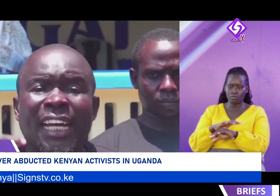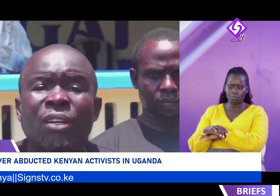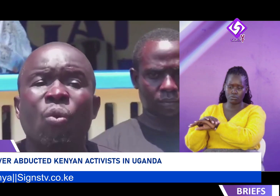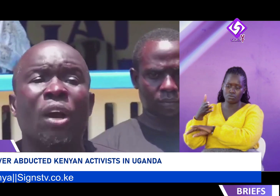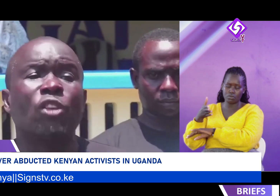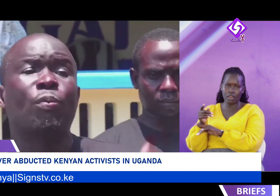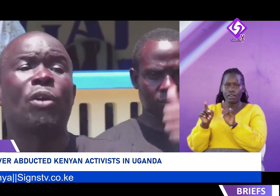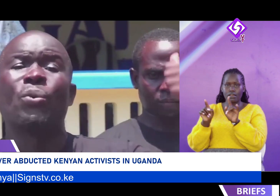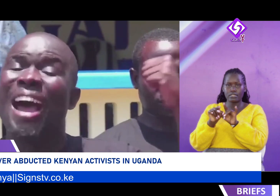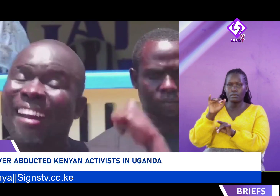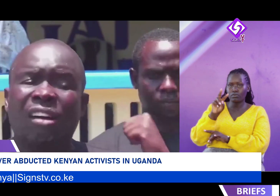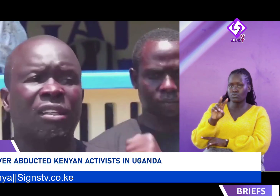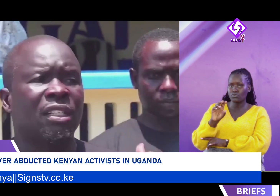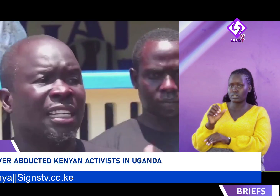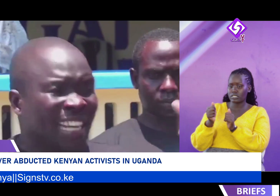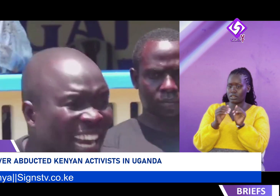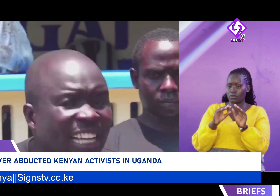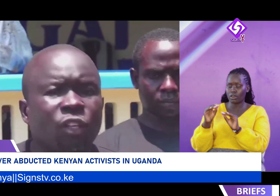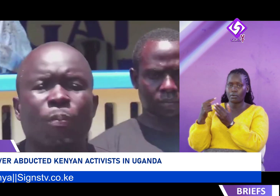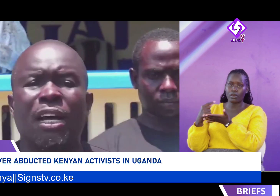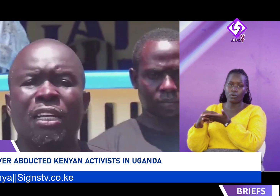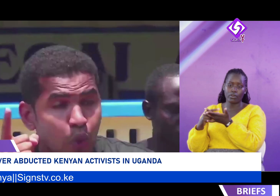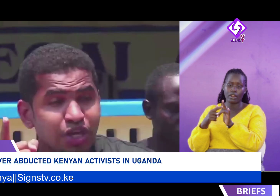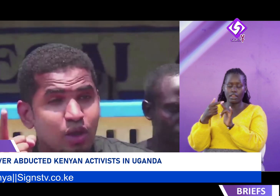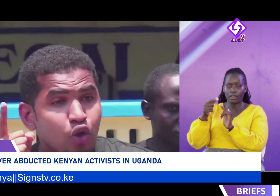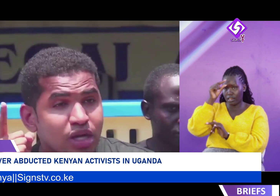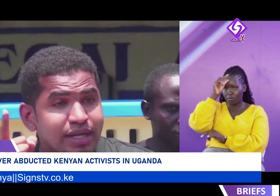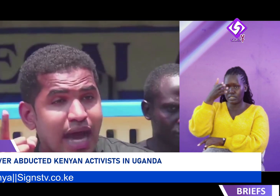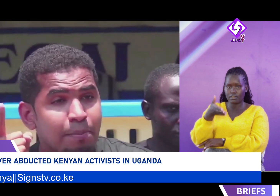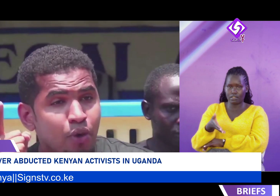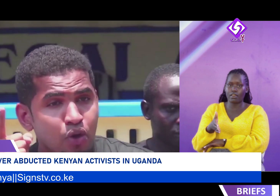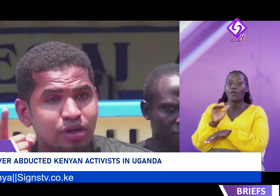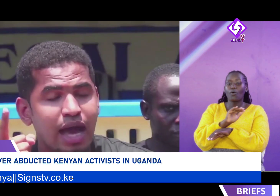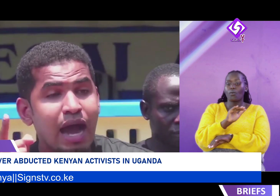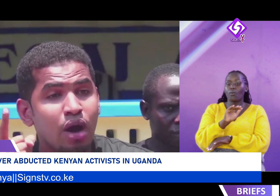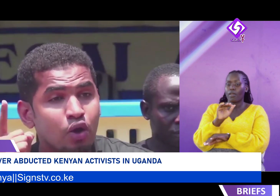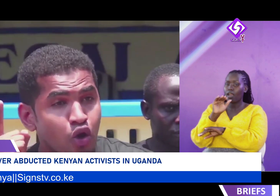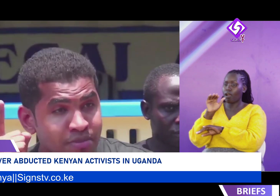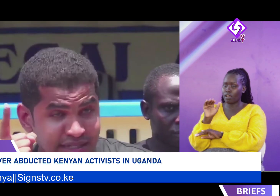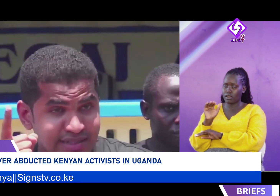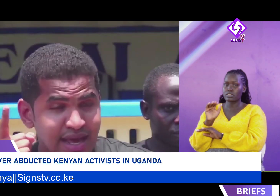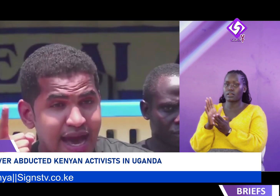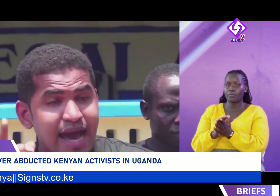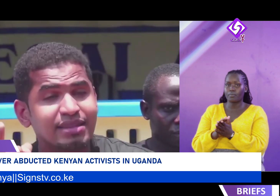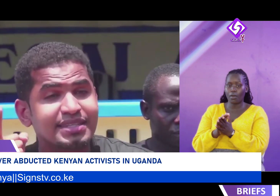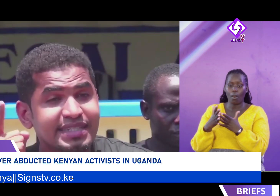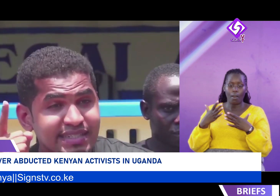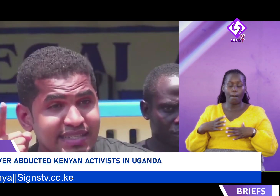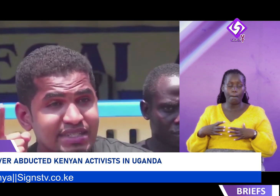2010, Wakenya wakipelekwa Uganda. Na serikali iko pale. We are calling upon our comrades and the citizens